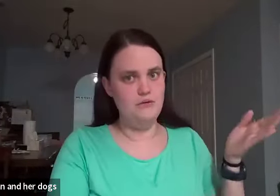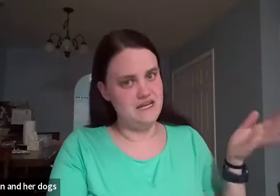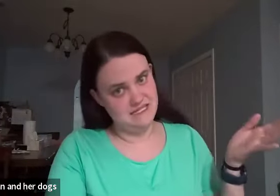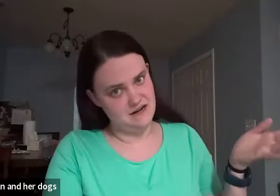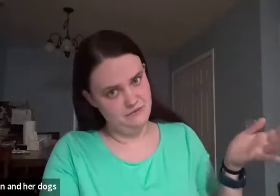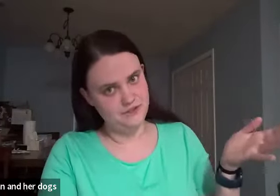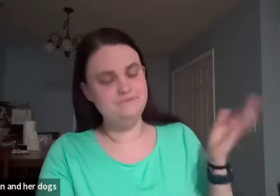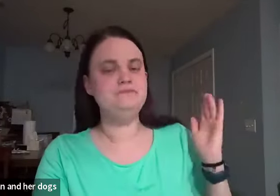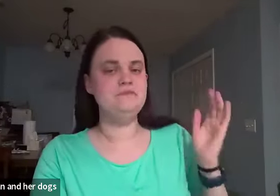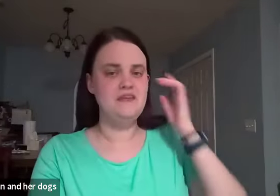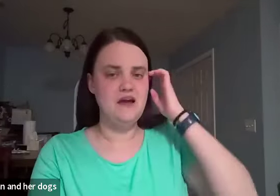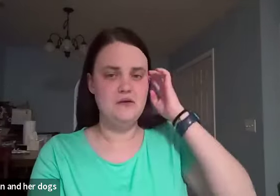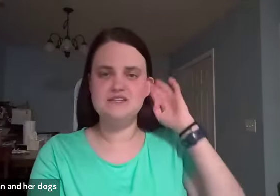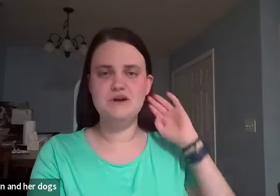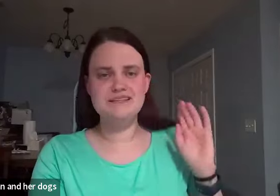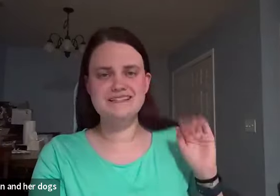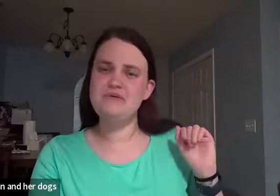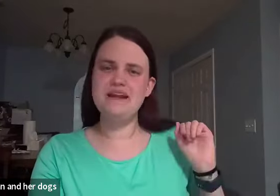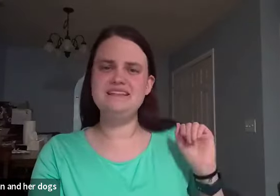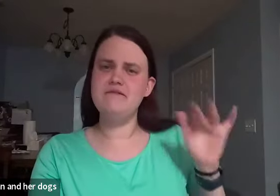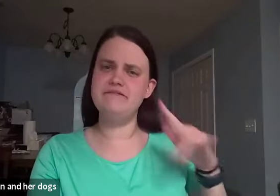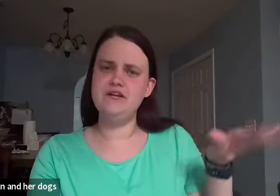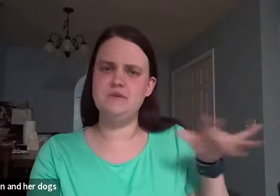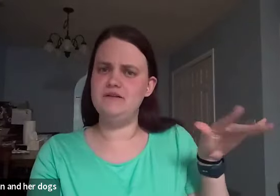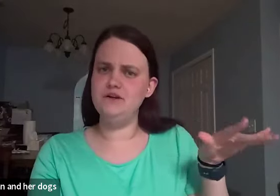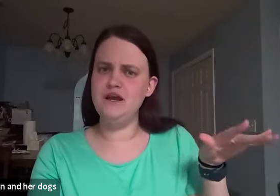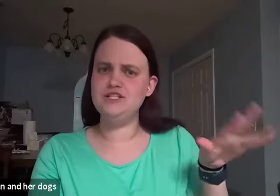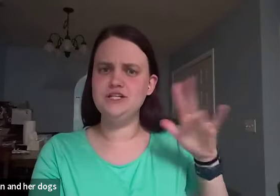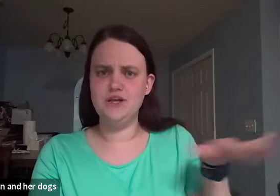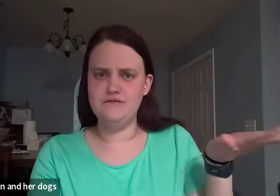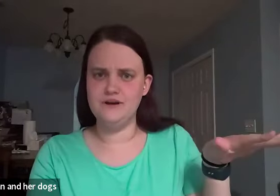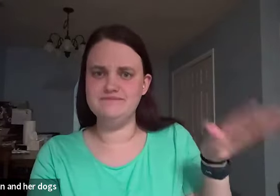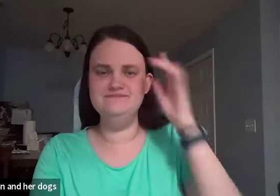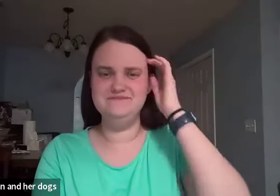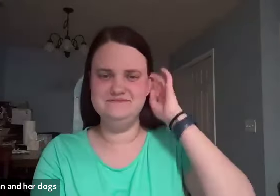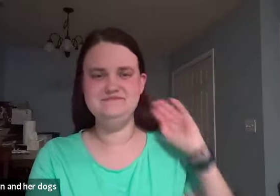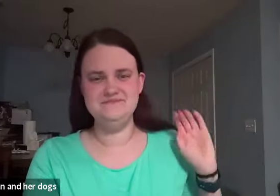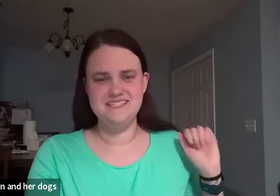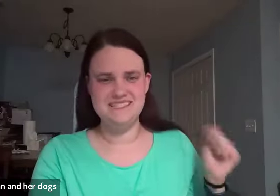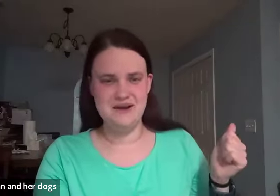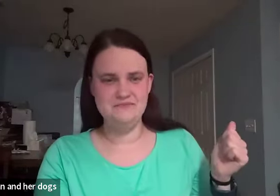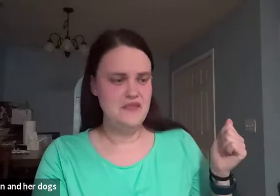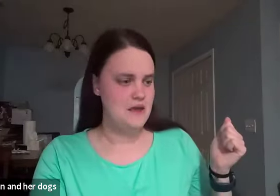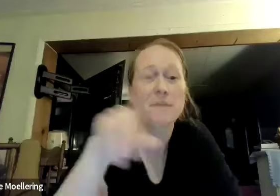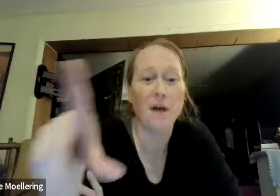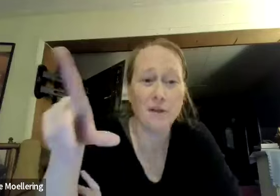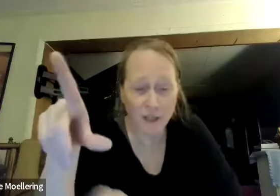no, that does not have one. That's where I always like to say, when in doubt, fingerspell. If you're not sure, go for it. That. The other thing I